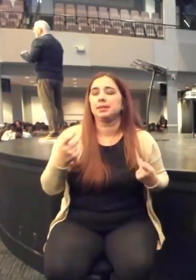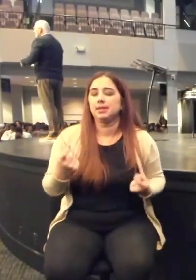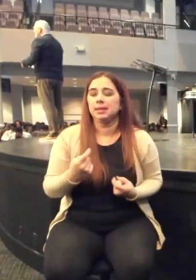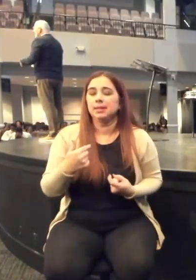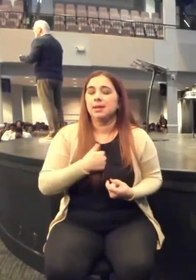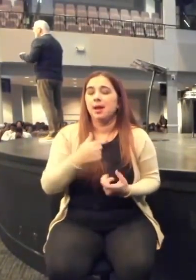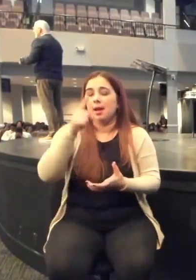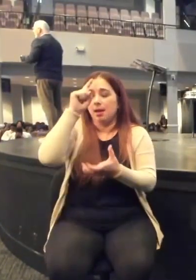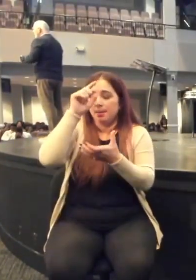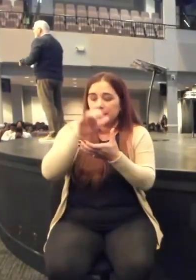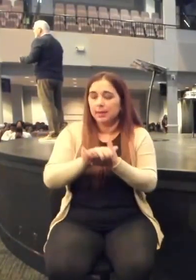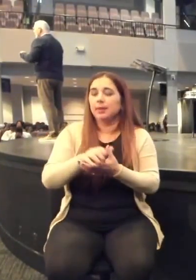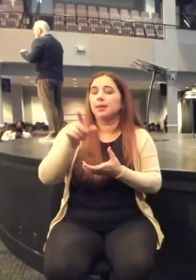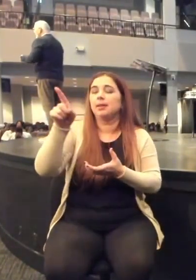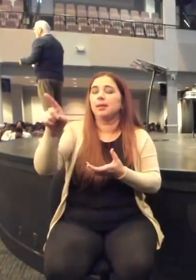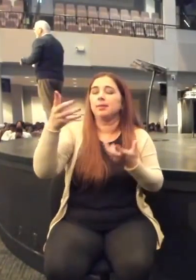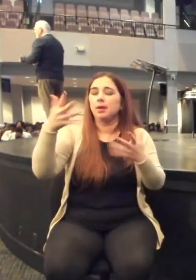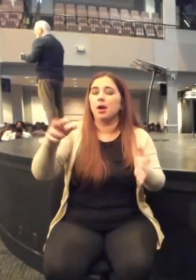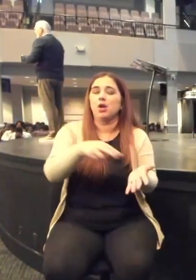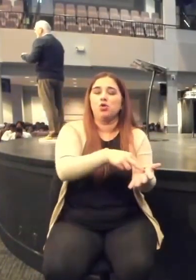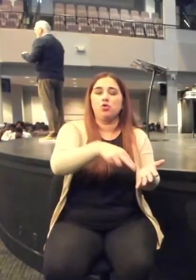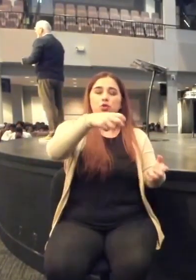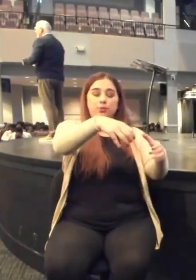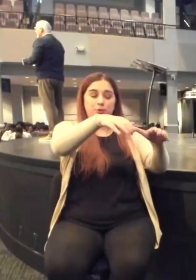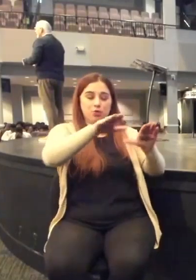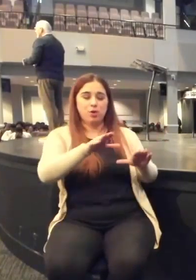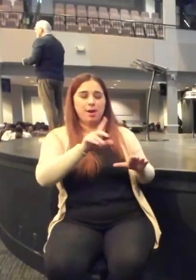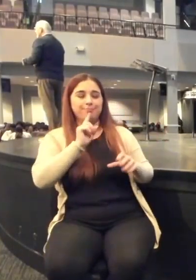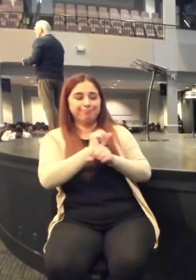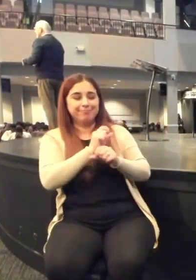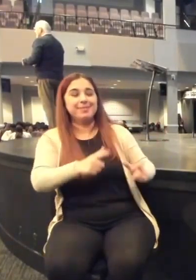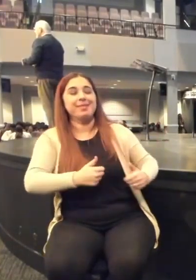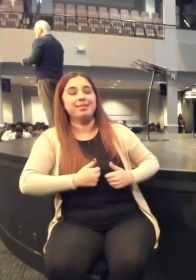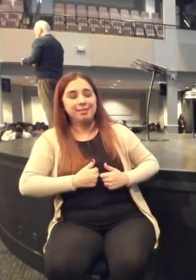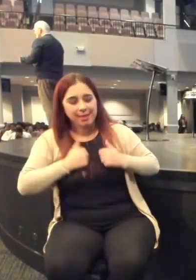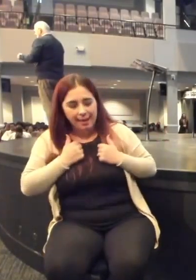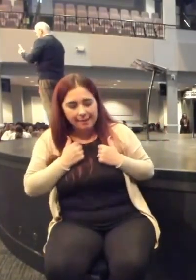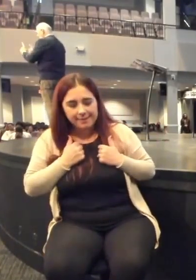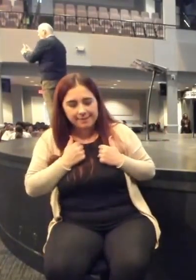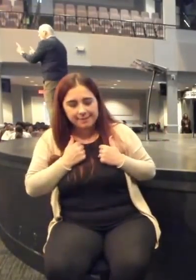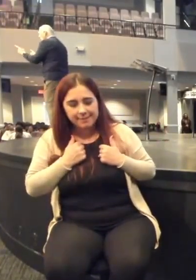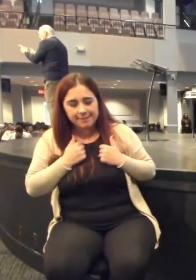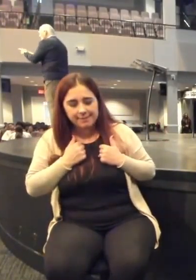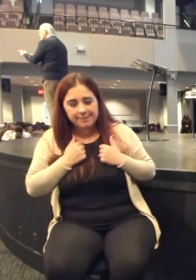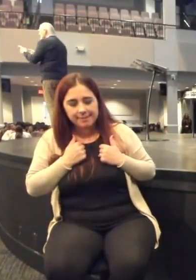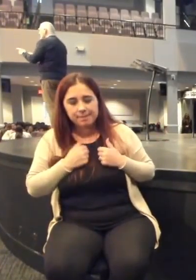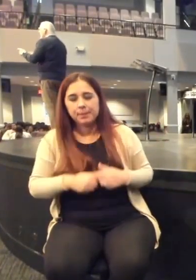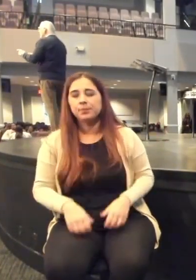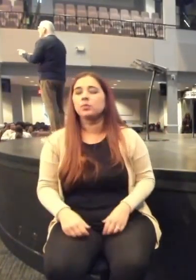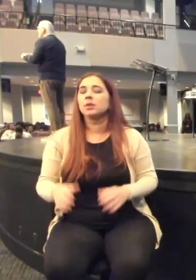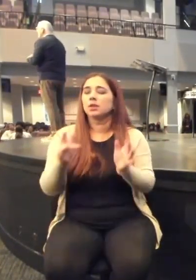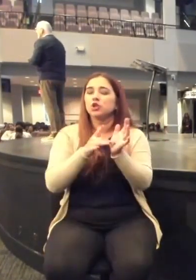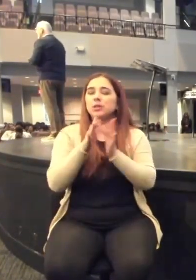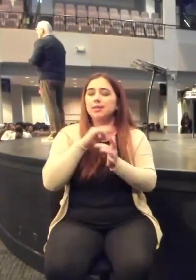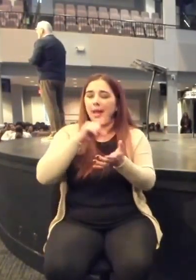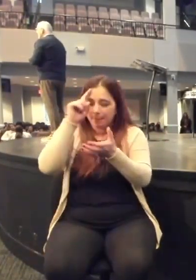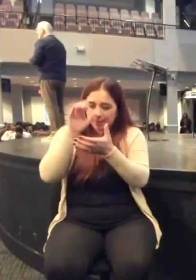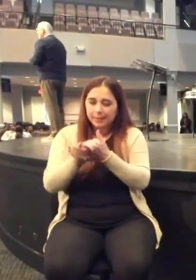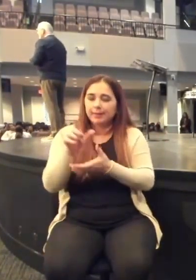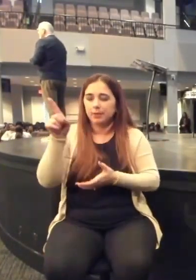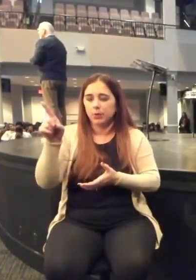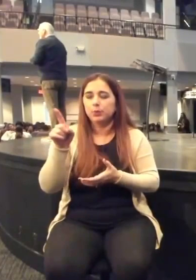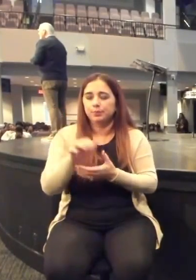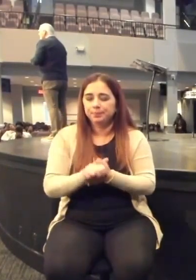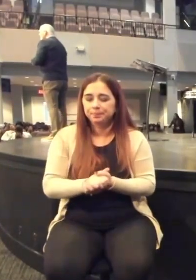I believe that you rose from the grave, that you're alive. Just tell him right now, Jesus, I believe in you.